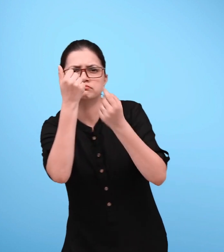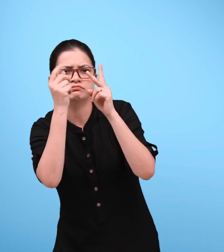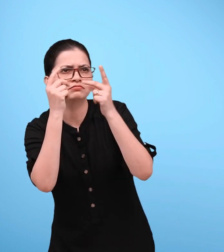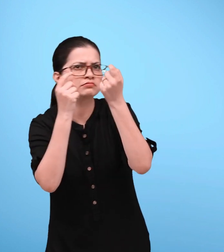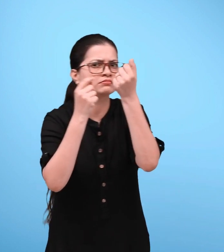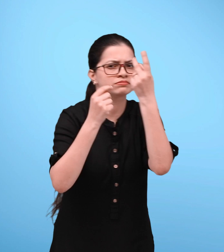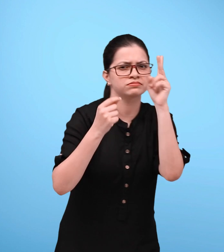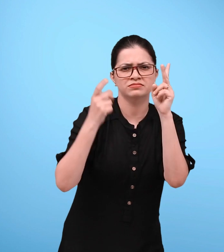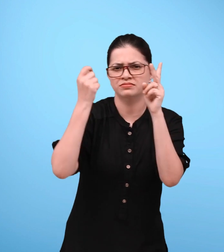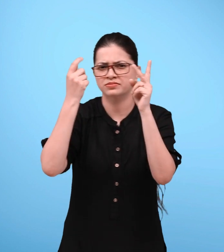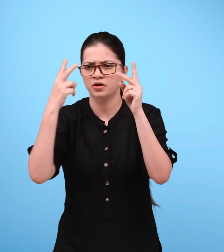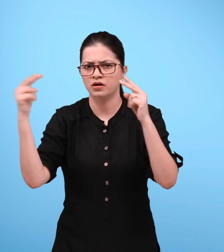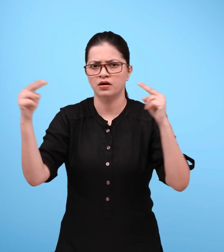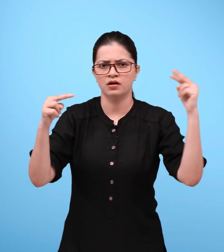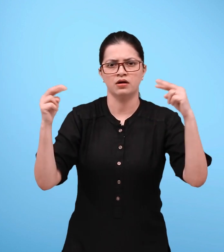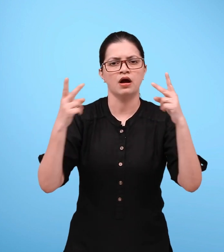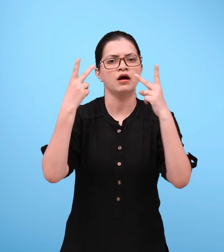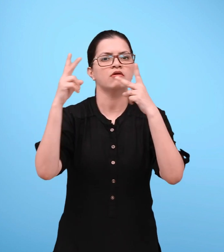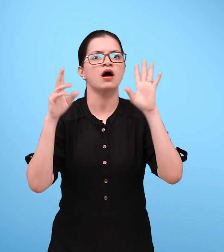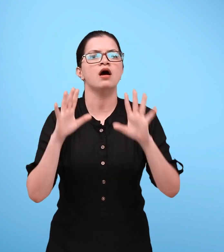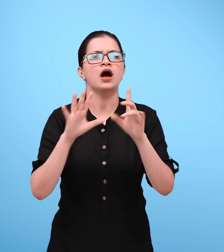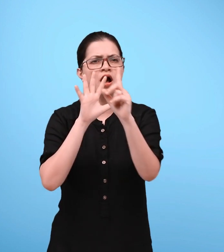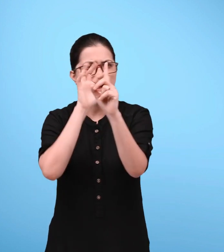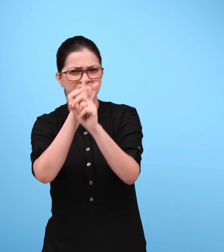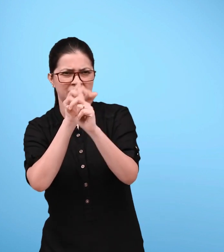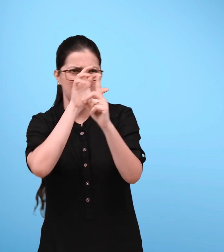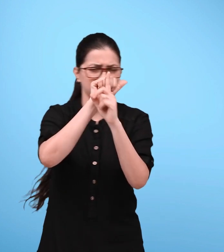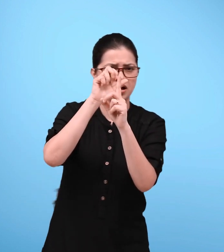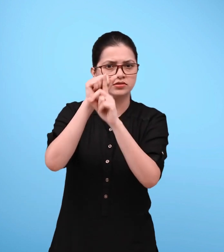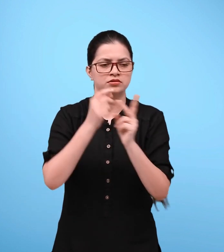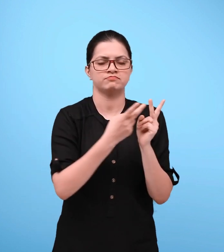This could be due to small errors in taking observations.